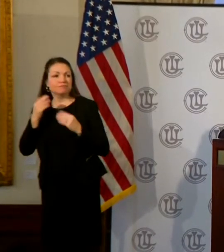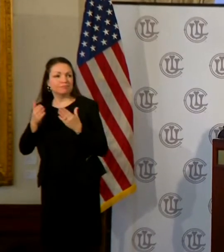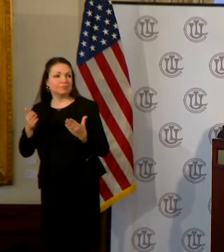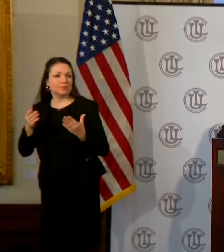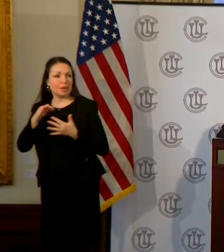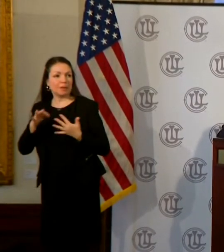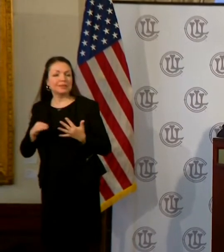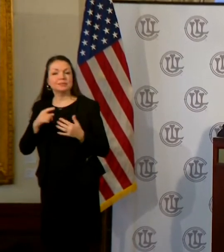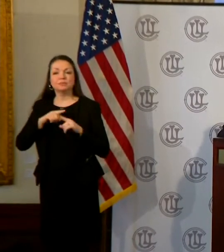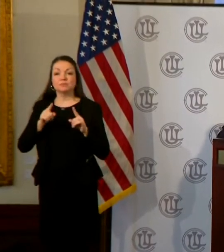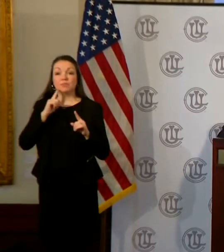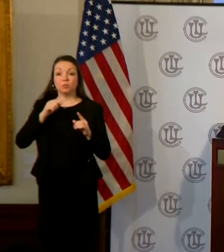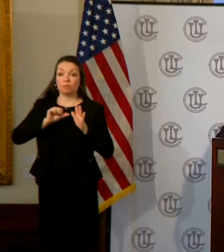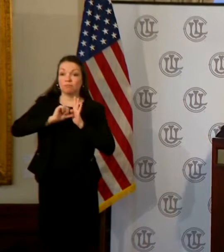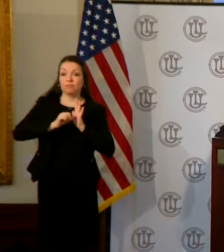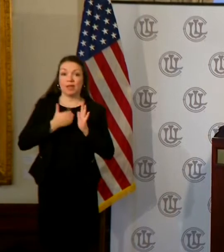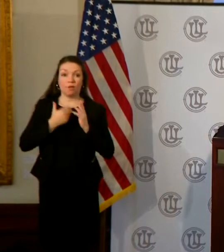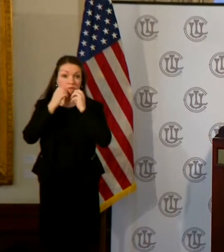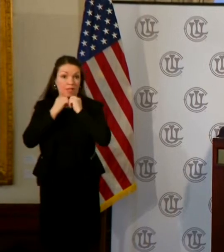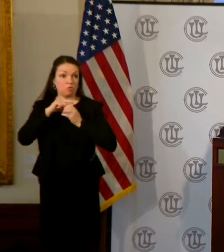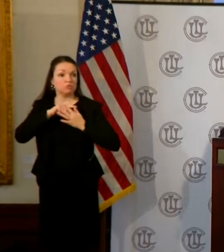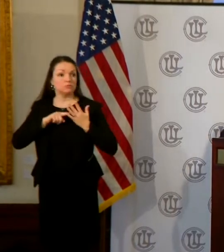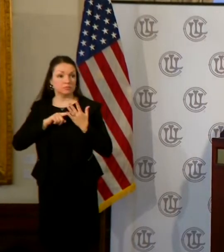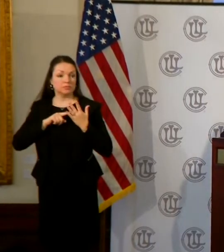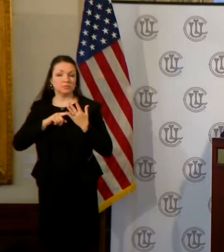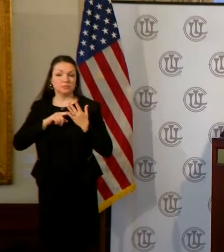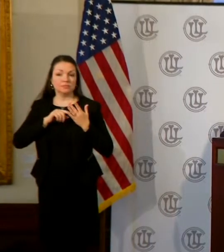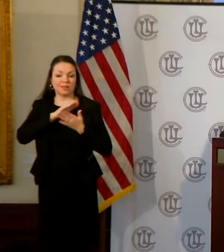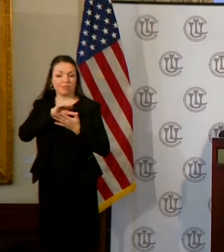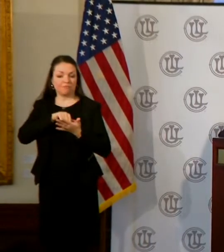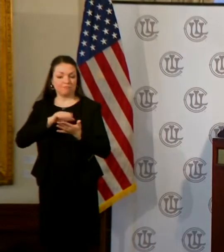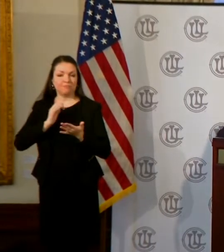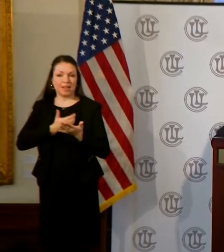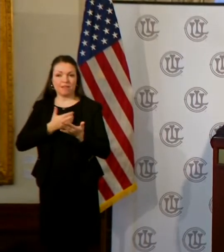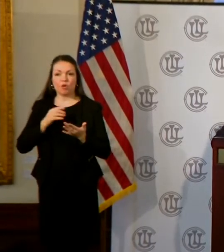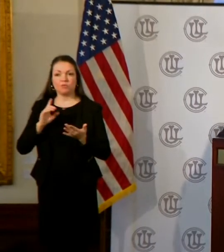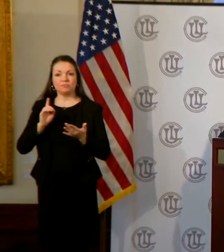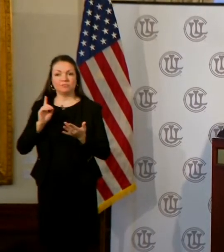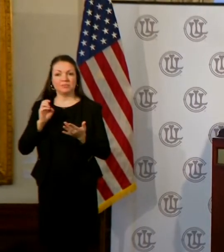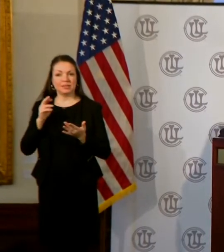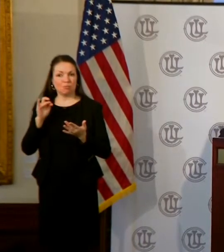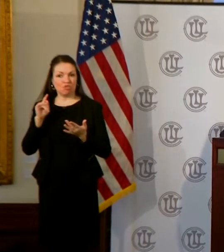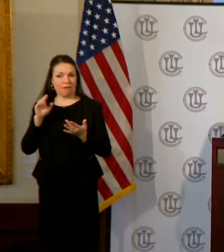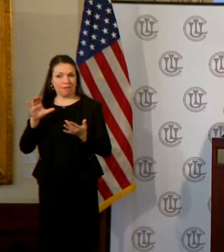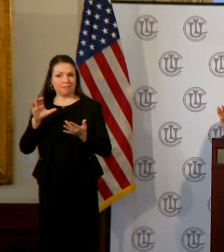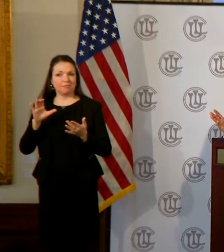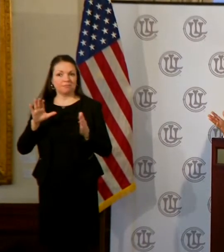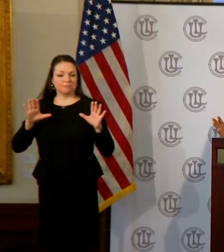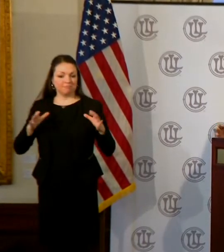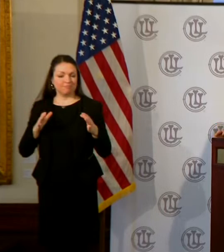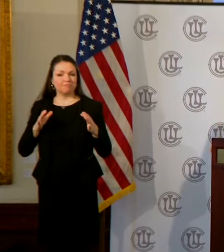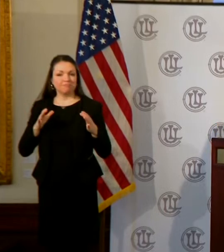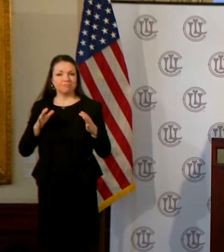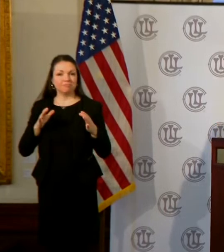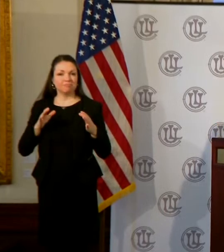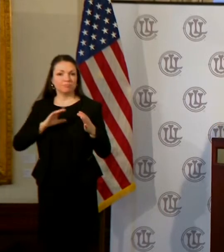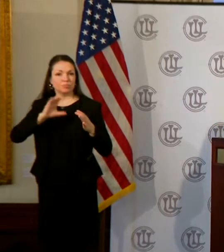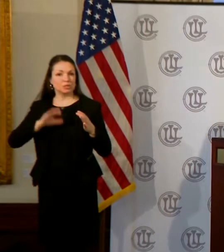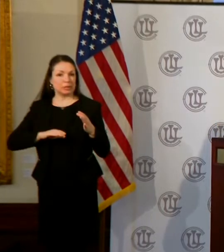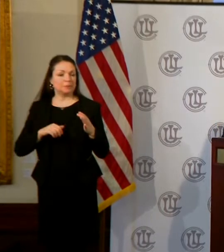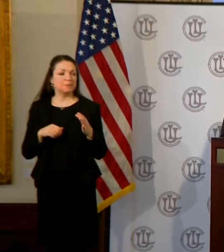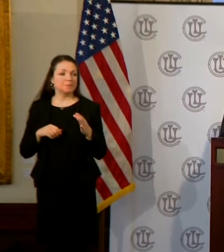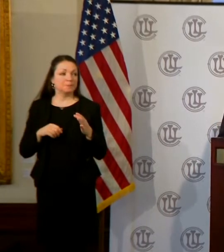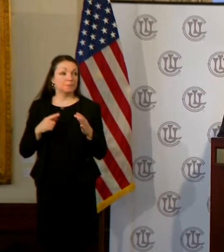the values that are at the heart of our democratic republic. I have the great privilege